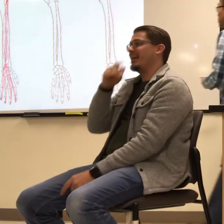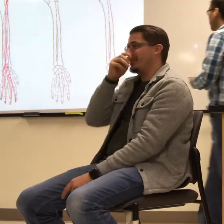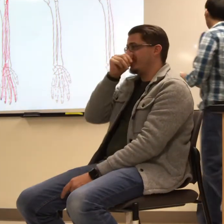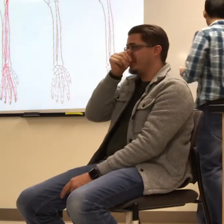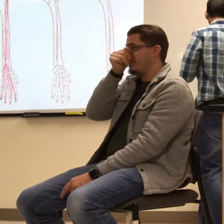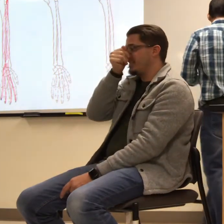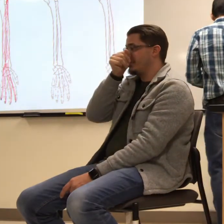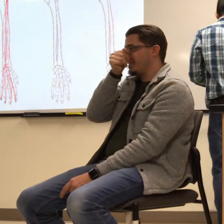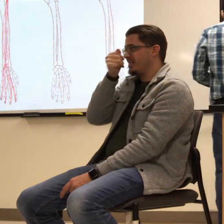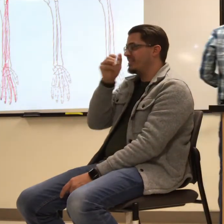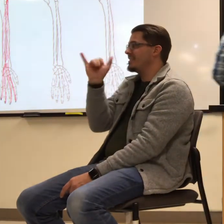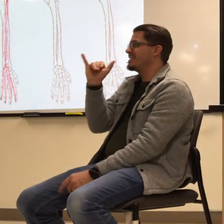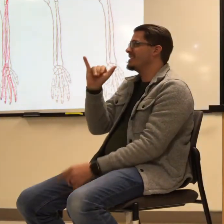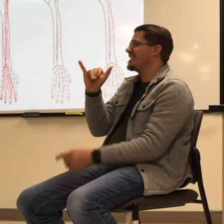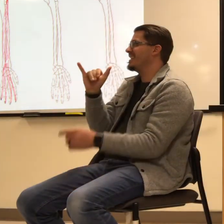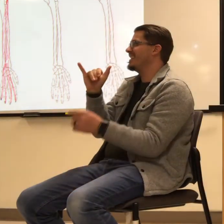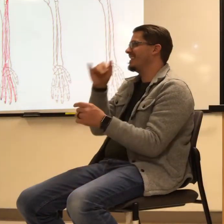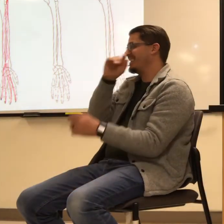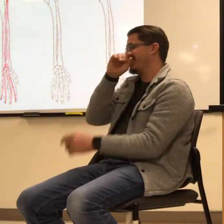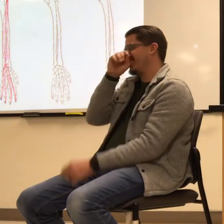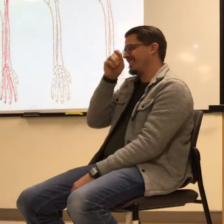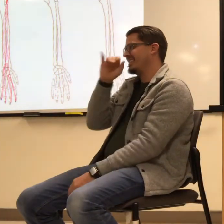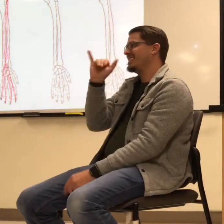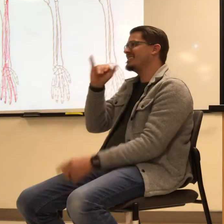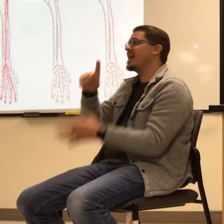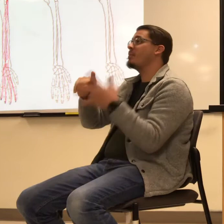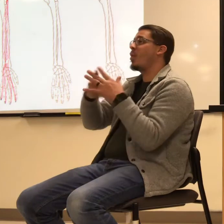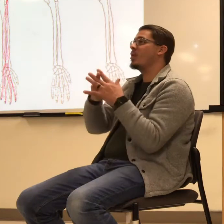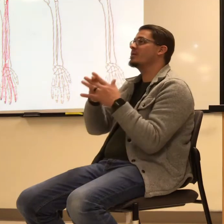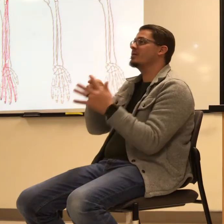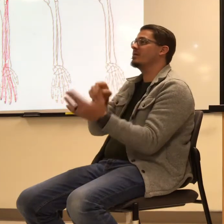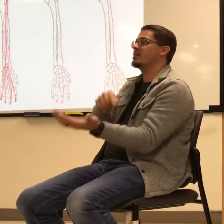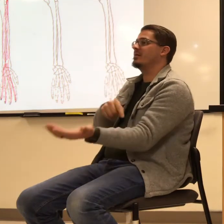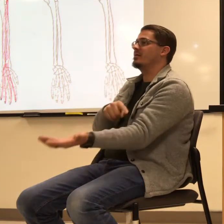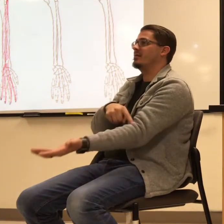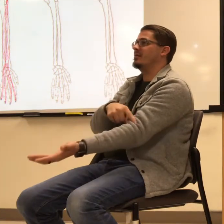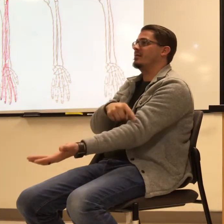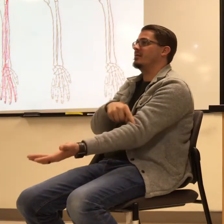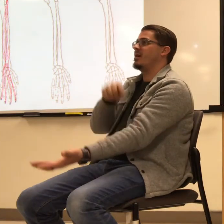same origin. It originates lateral epicondyle.